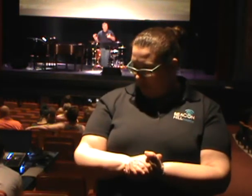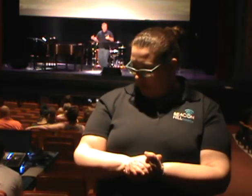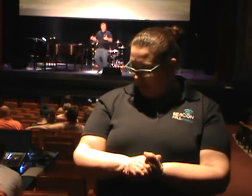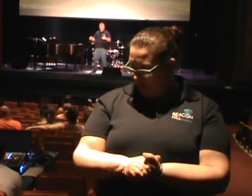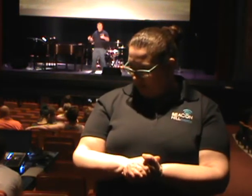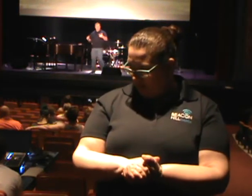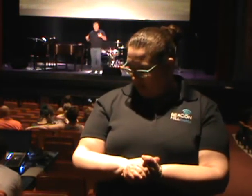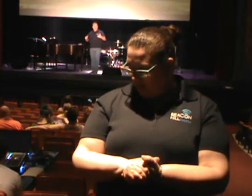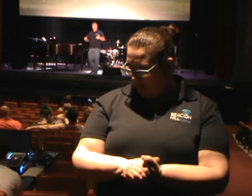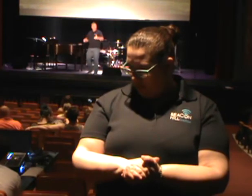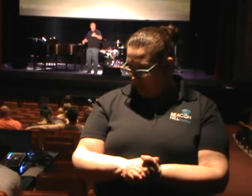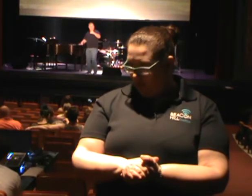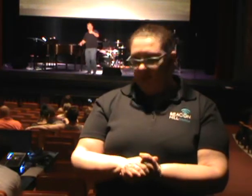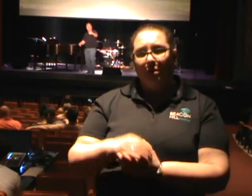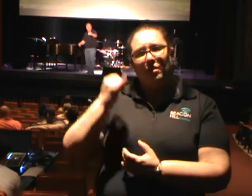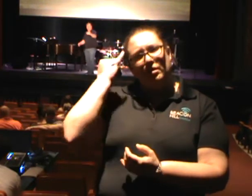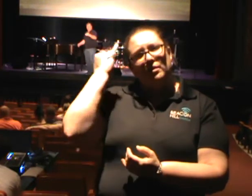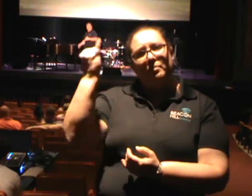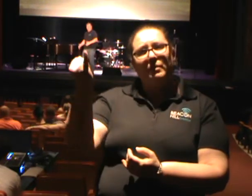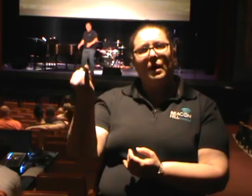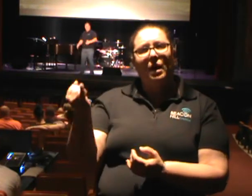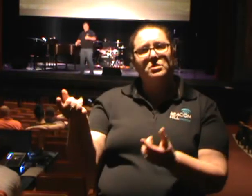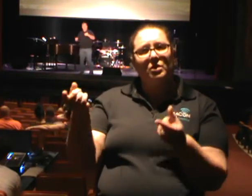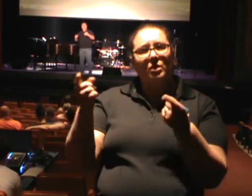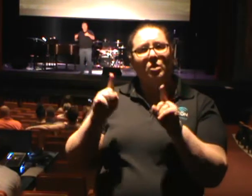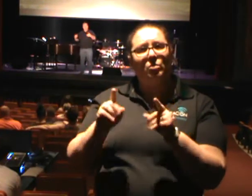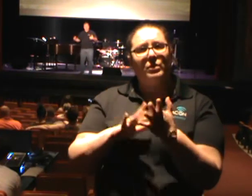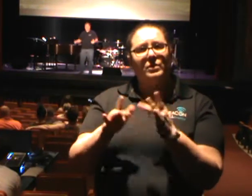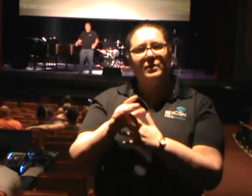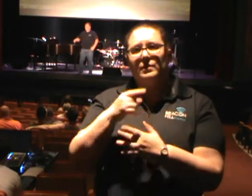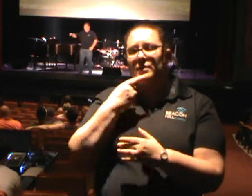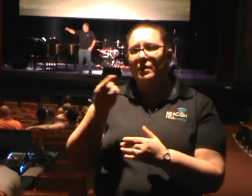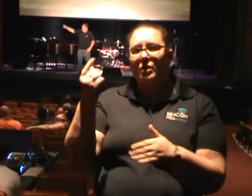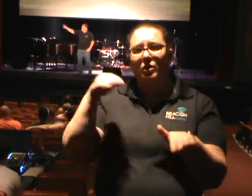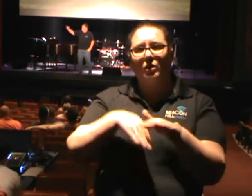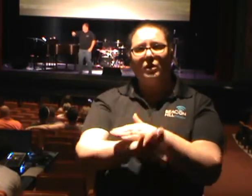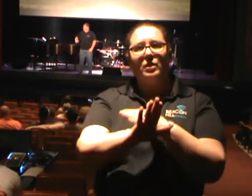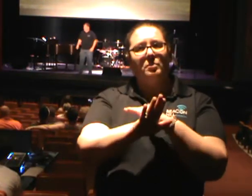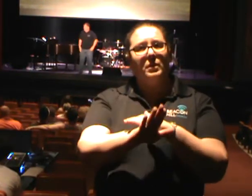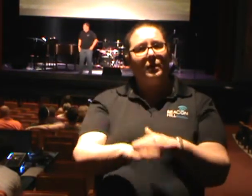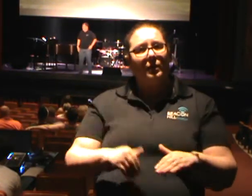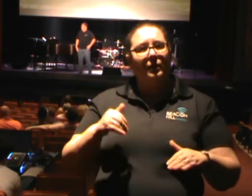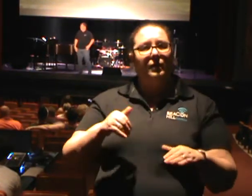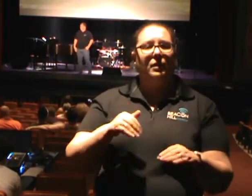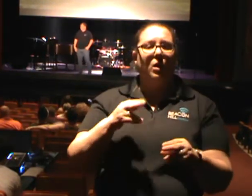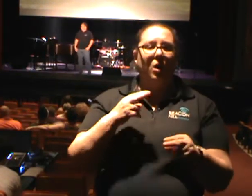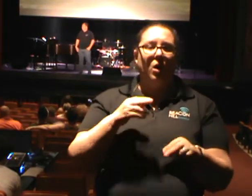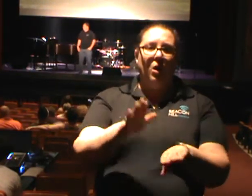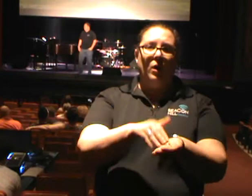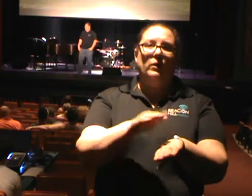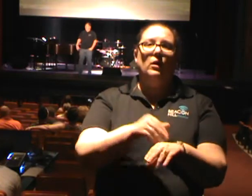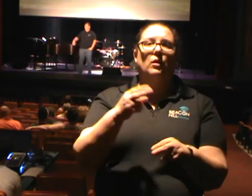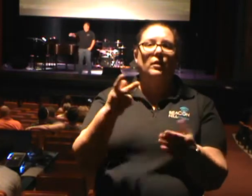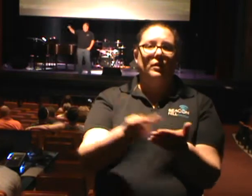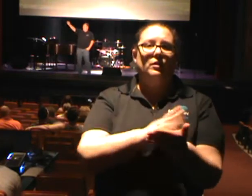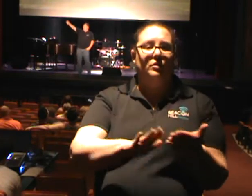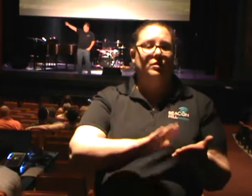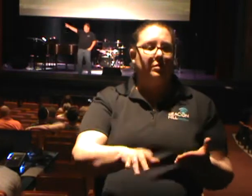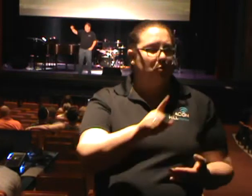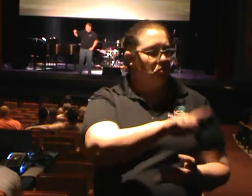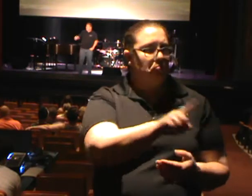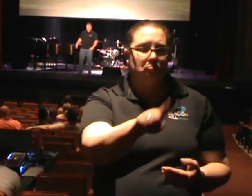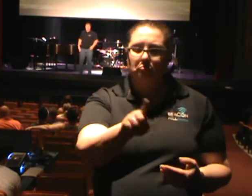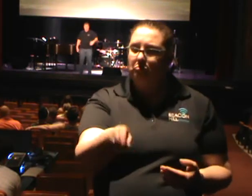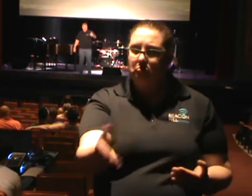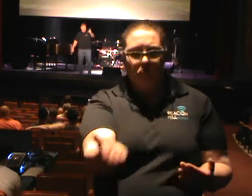you imagine when he says you can come in and come out. When he is sitting there calling his sheep by name, he is over there like going,